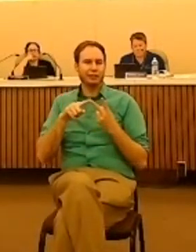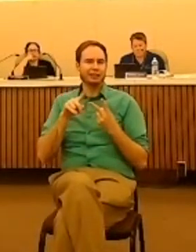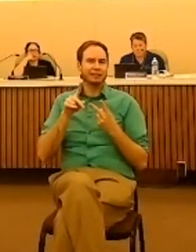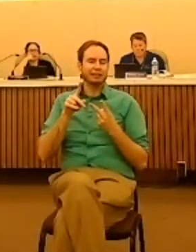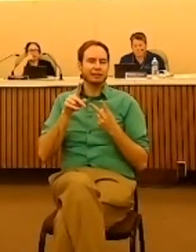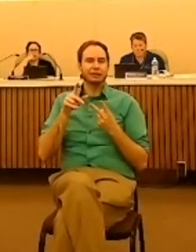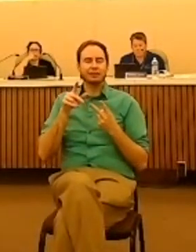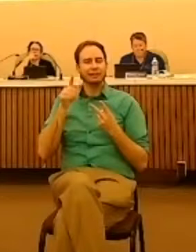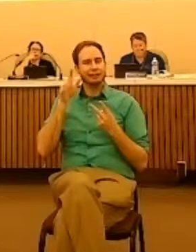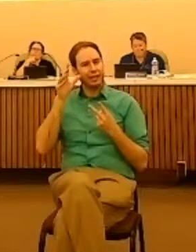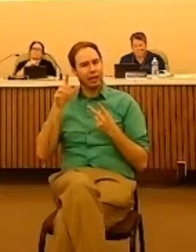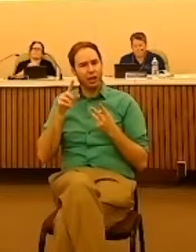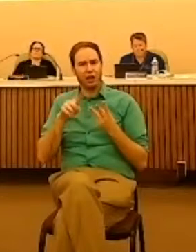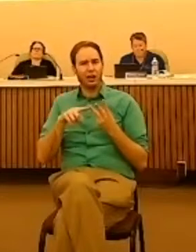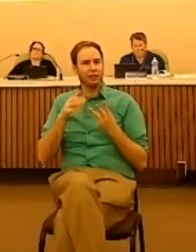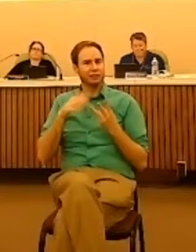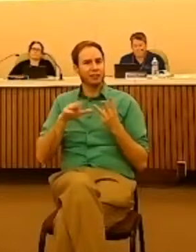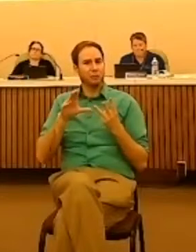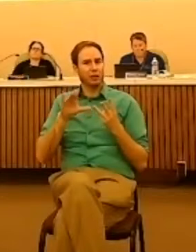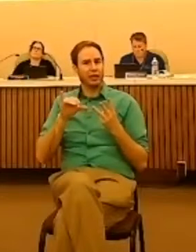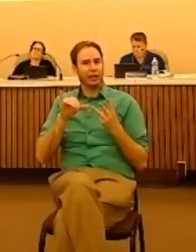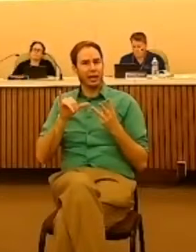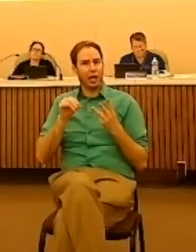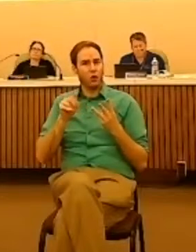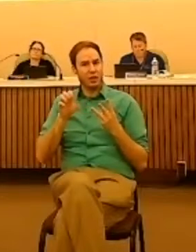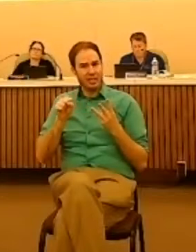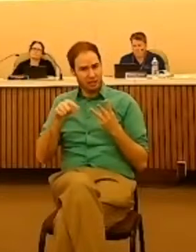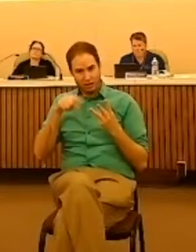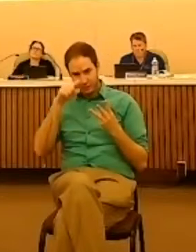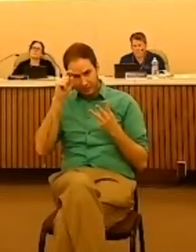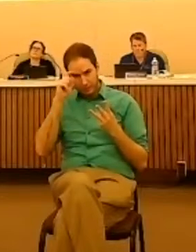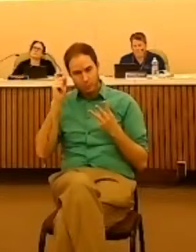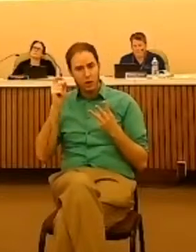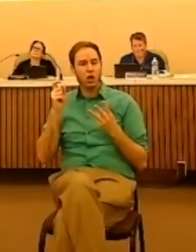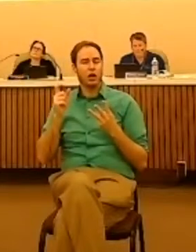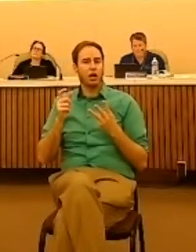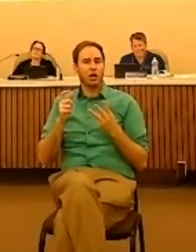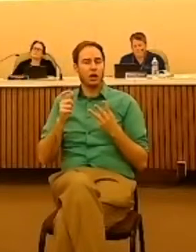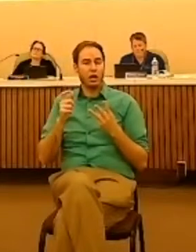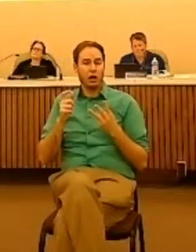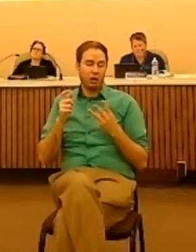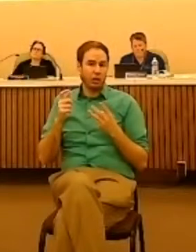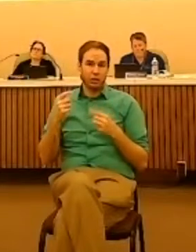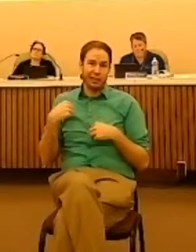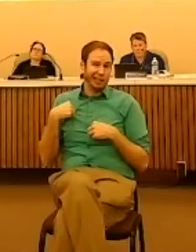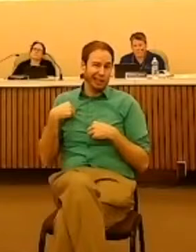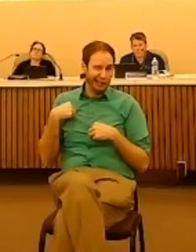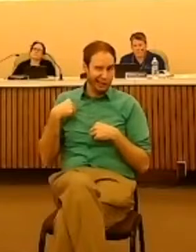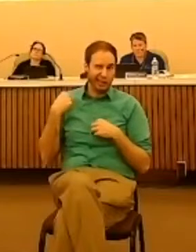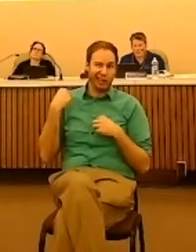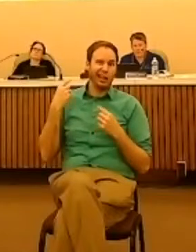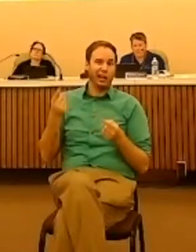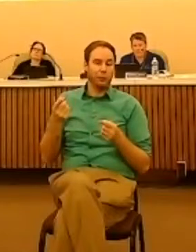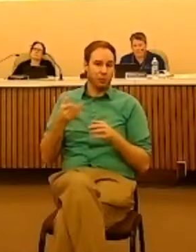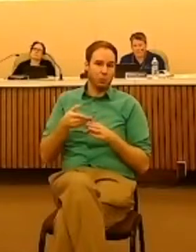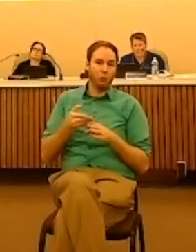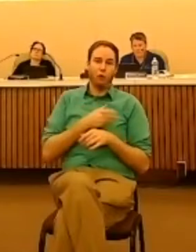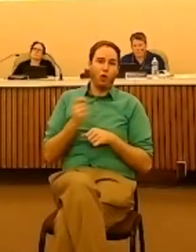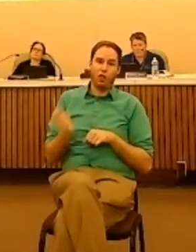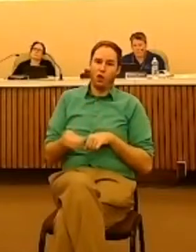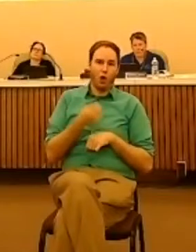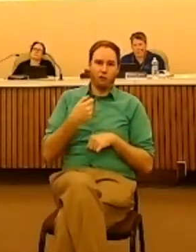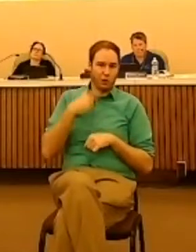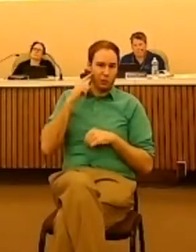deer. I actually think I heard some coyotes this summer. And it's been years since they were there, since before the golf